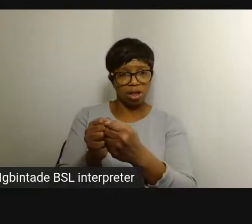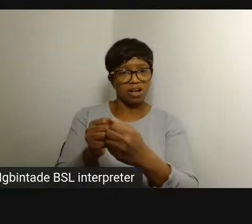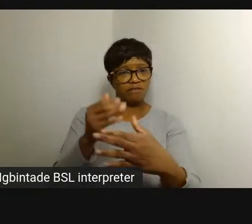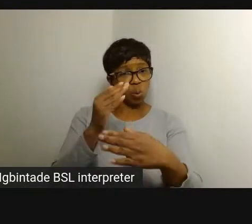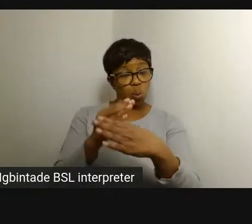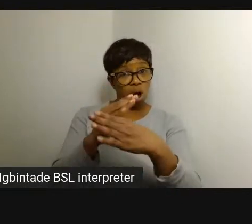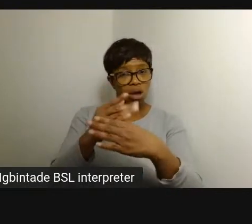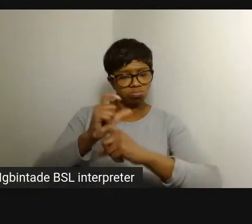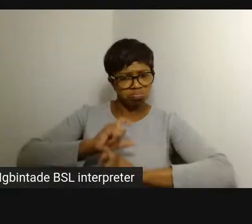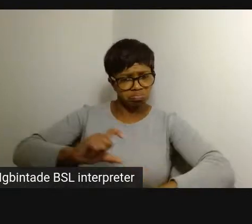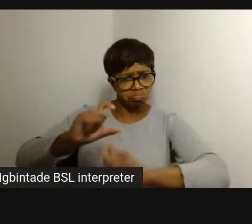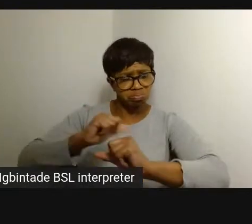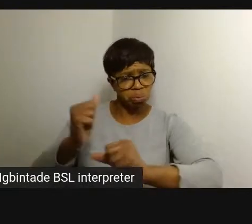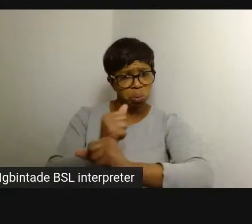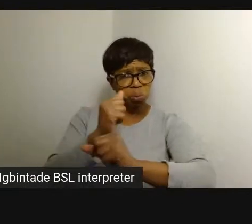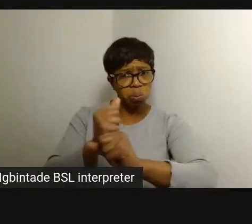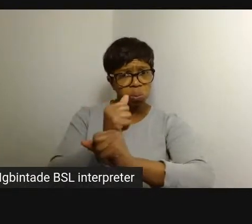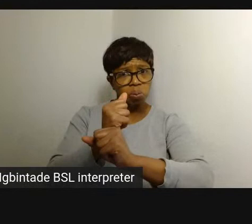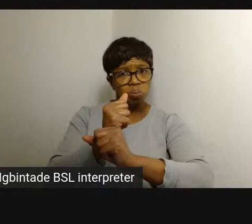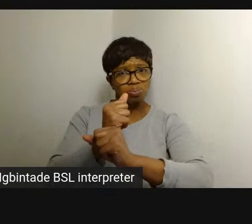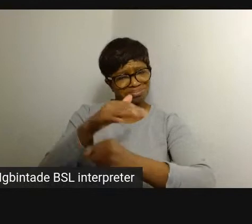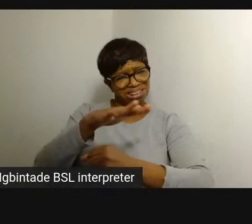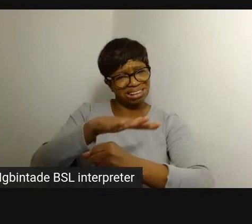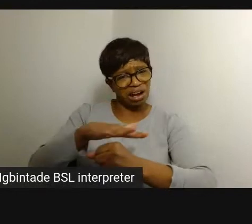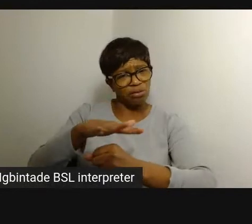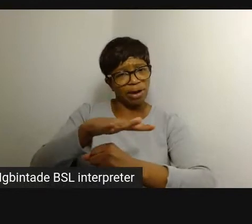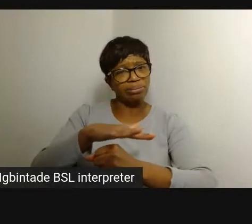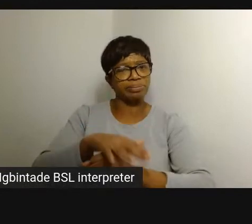they continue to do in this area.